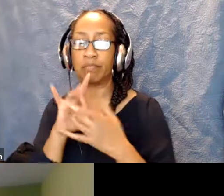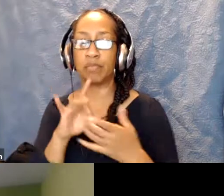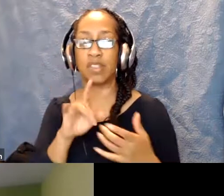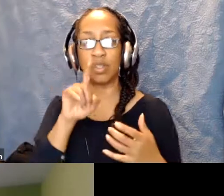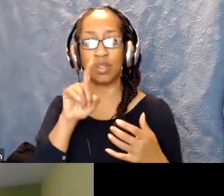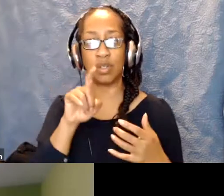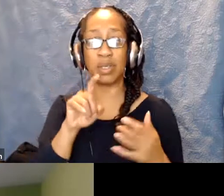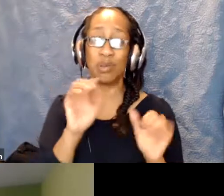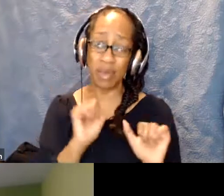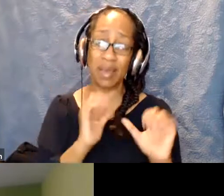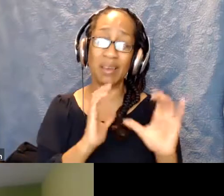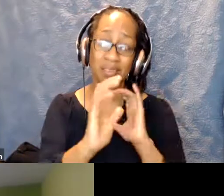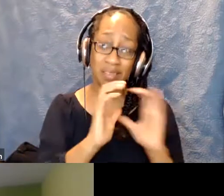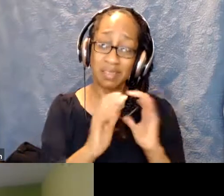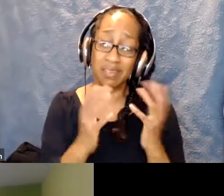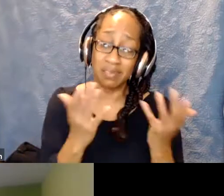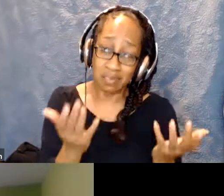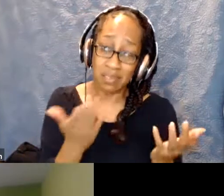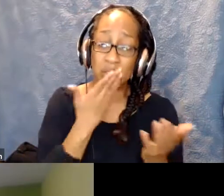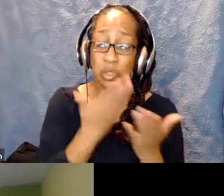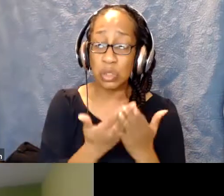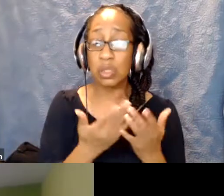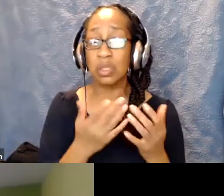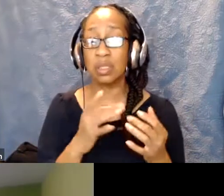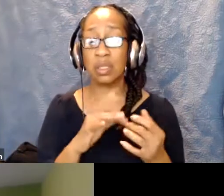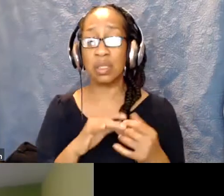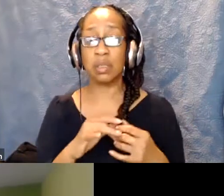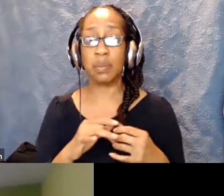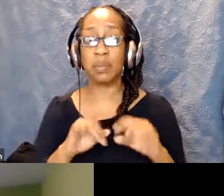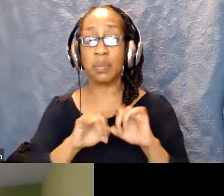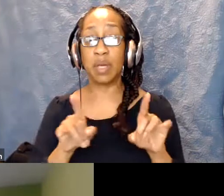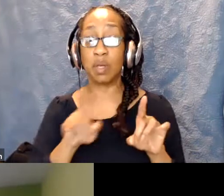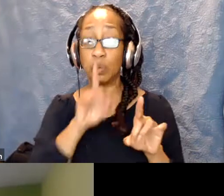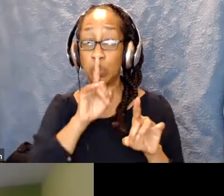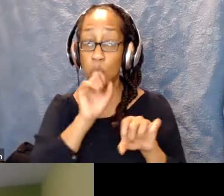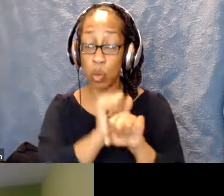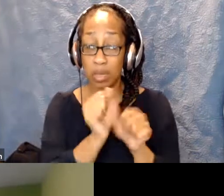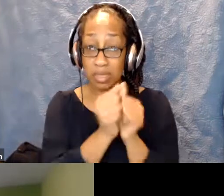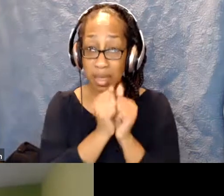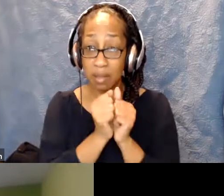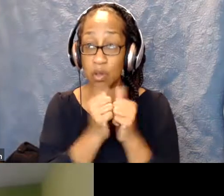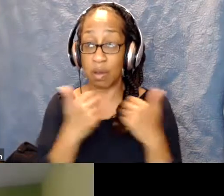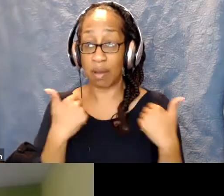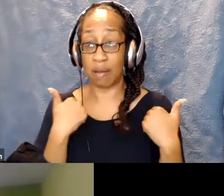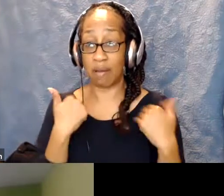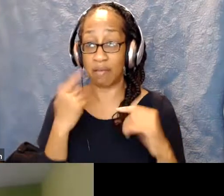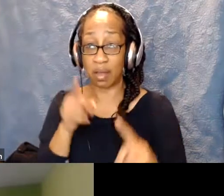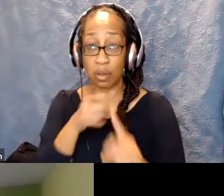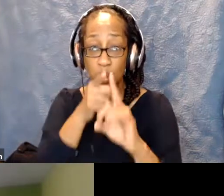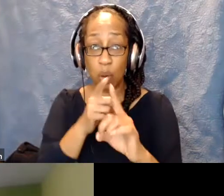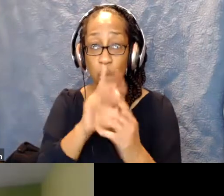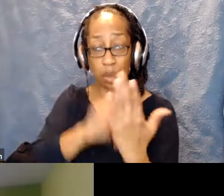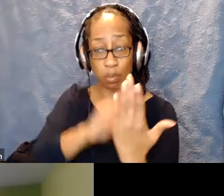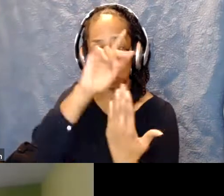good starters and relationships need to be built, but the true collaboration occurs when you're working together on an actual project.